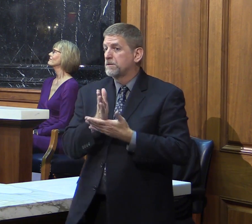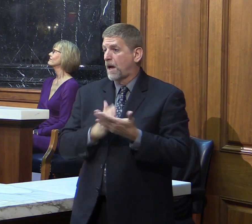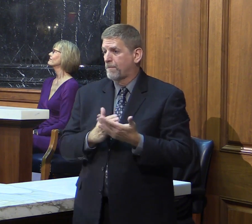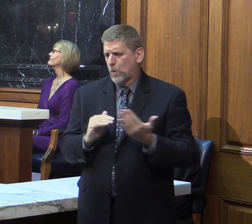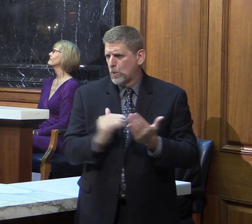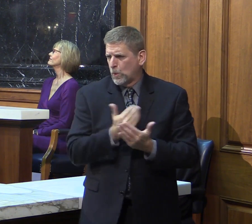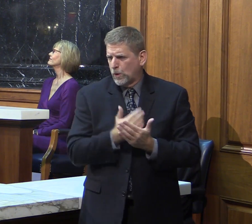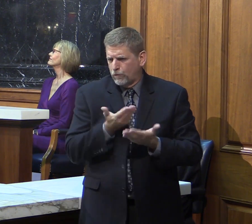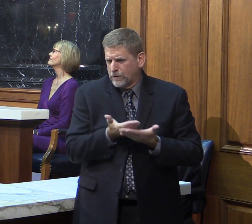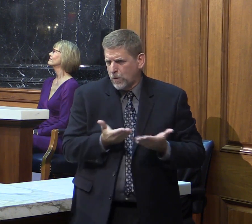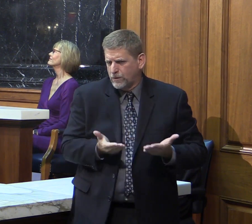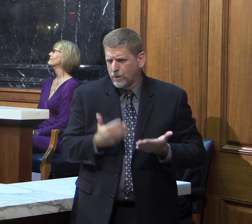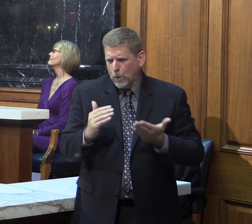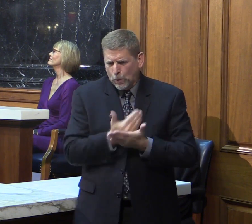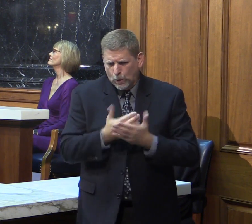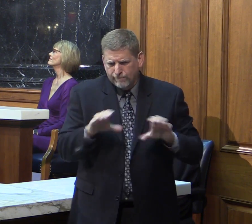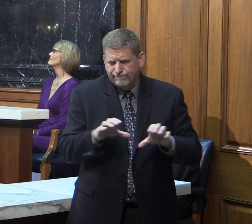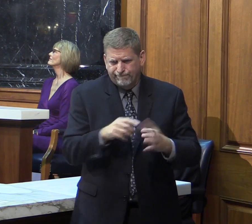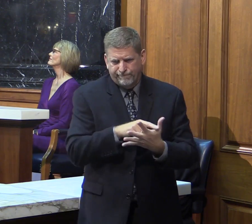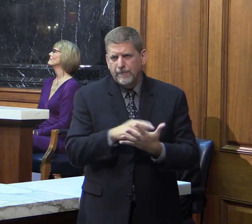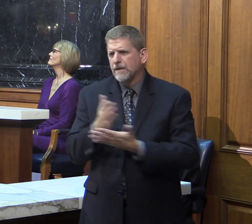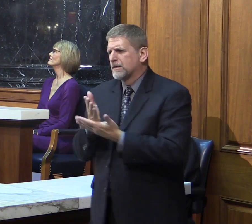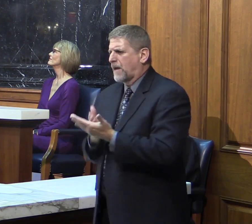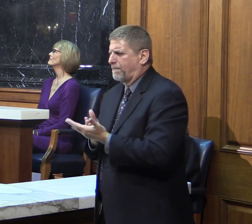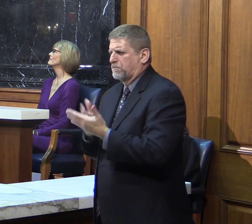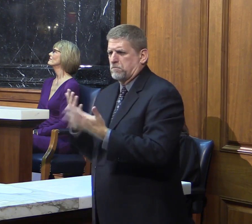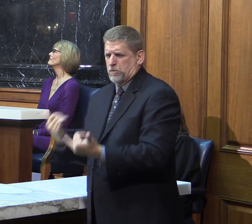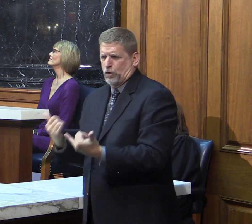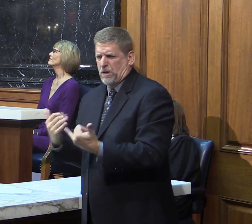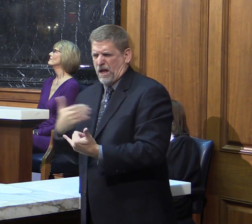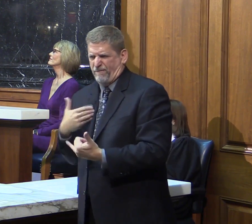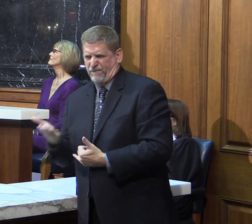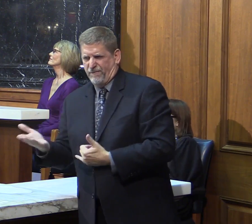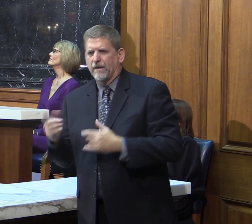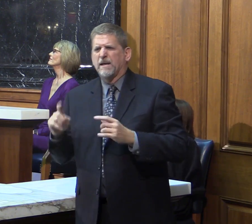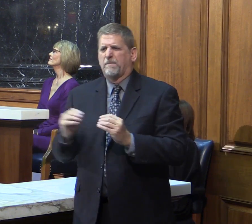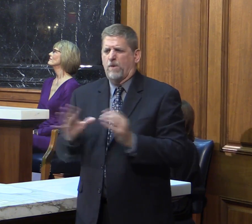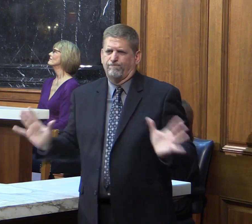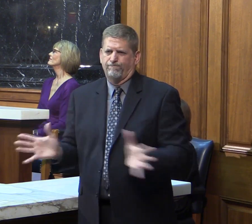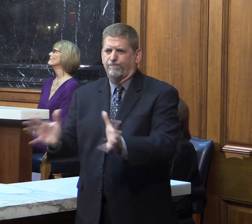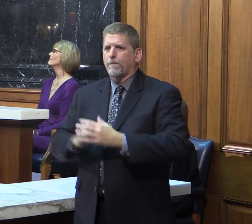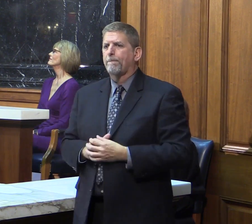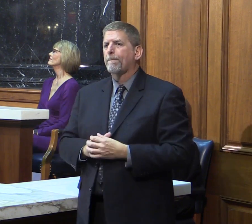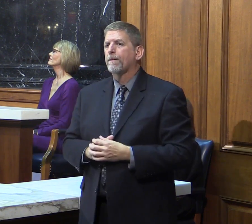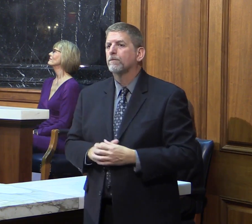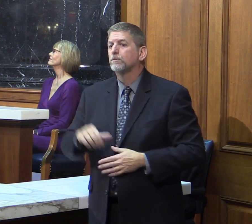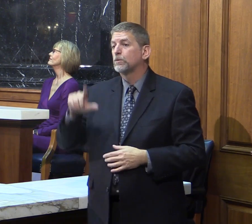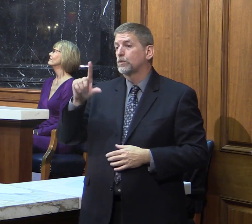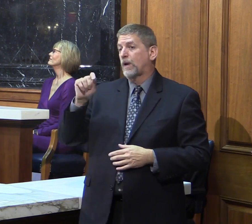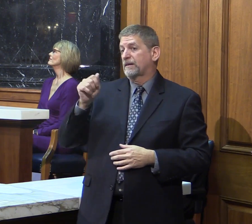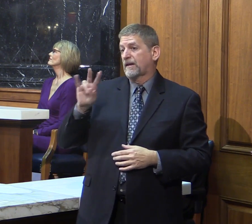new ways of doing business, but all of them need to start now. For 2017, we must,